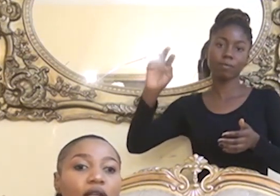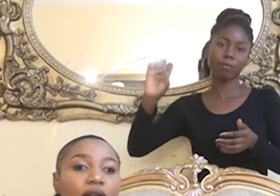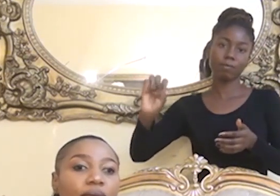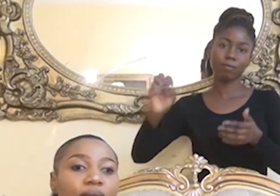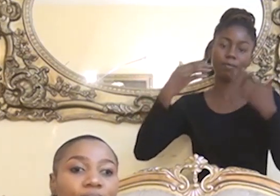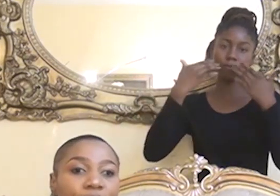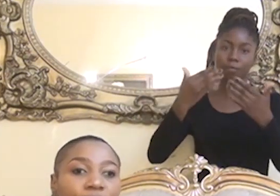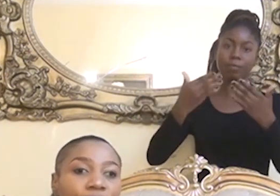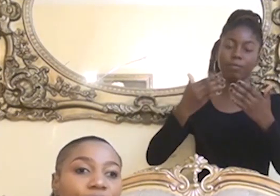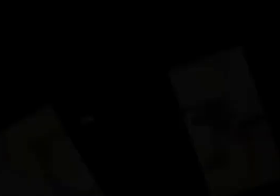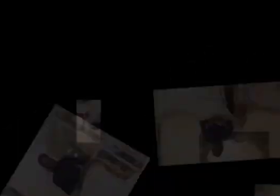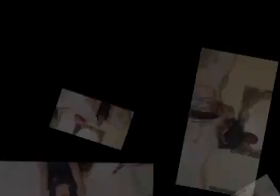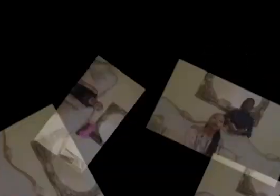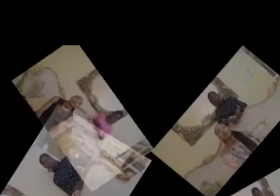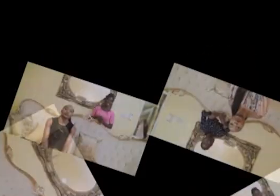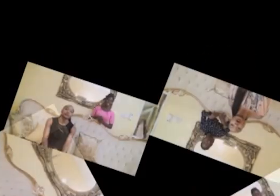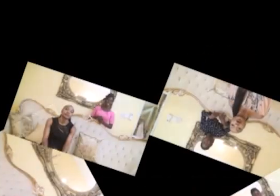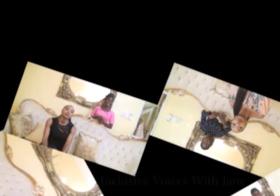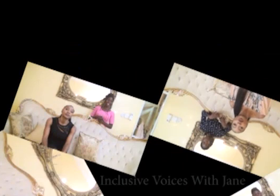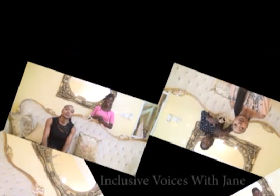guest. Thank you.